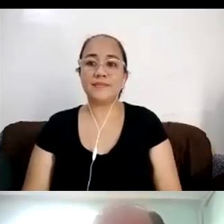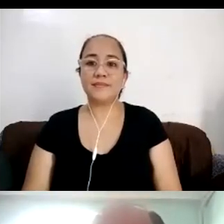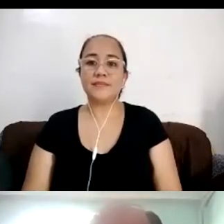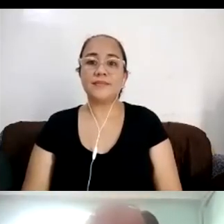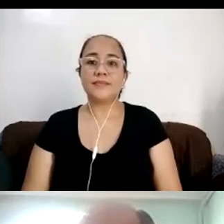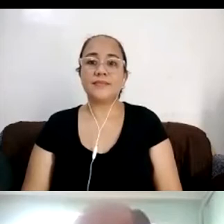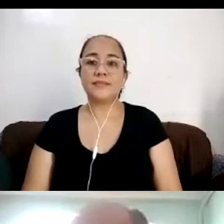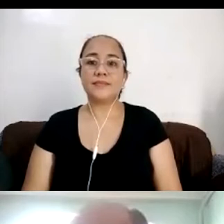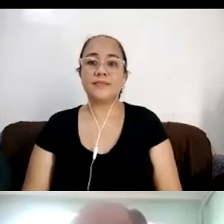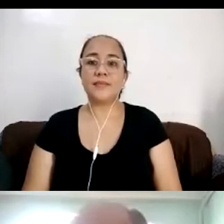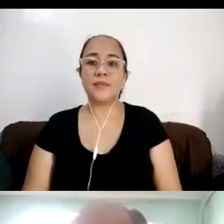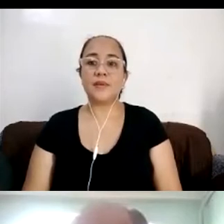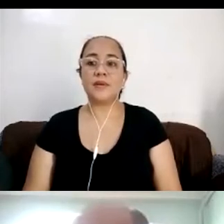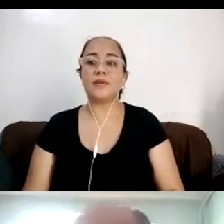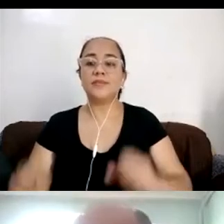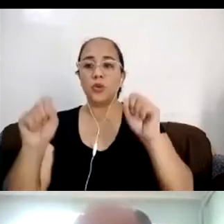All right, so